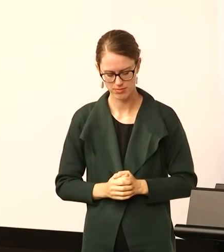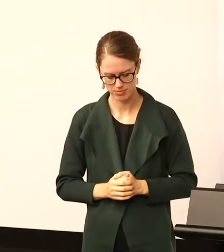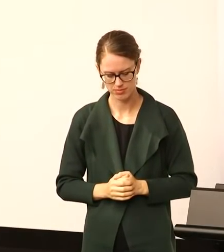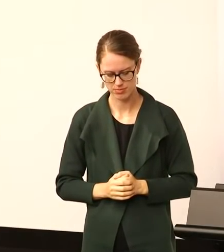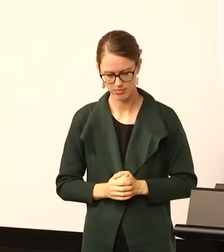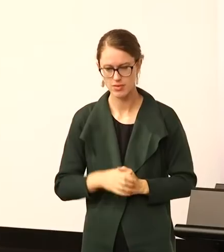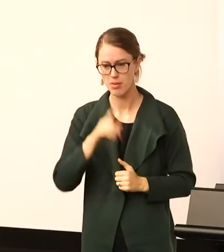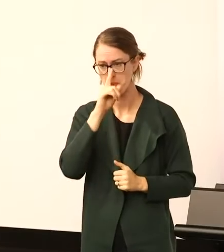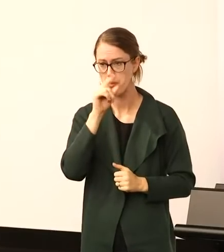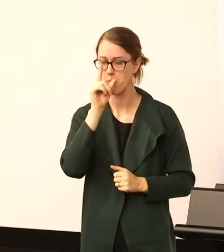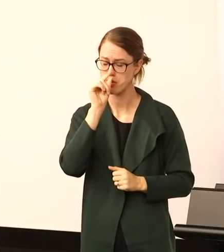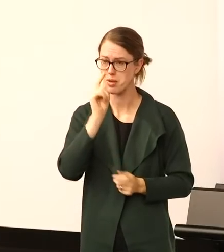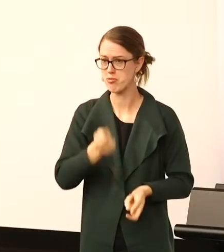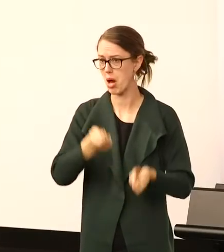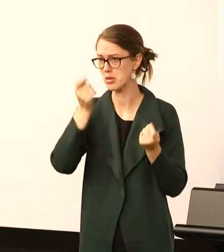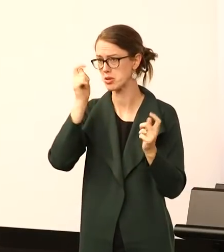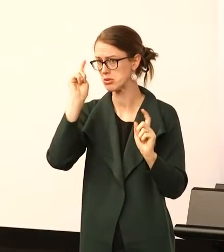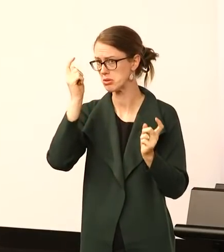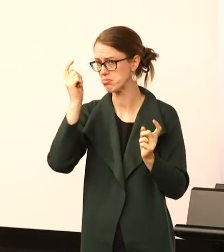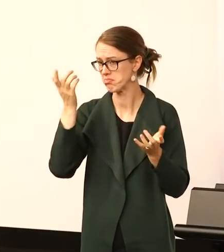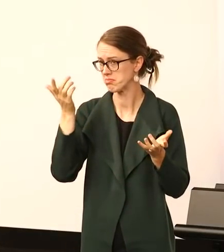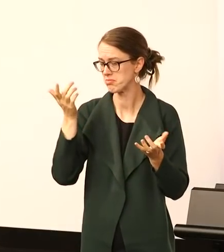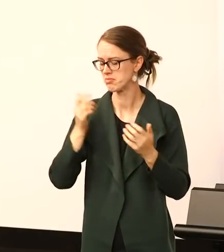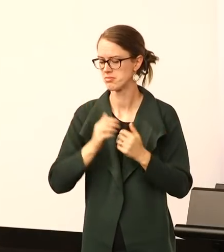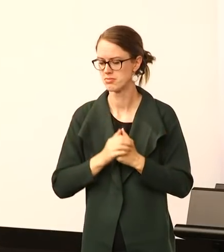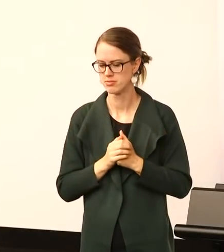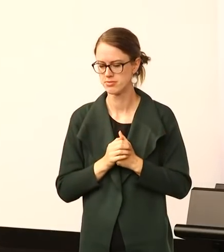Yes, people may have raised it as a concern.